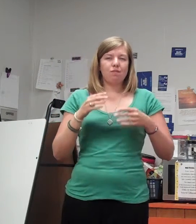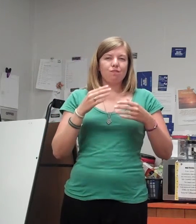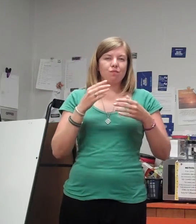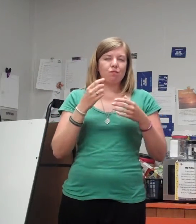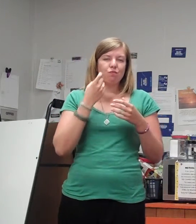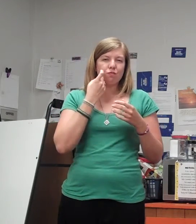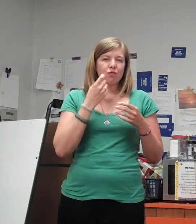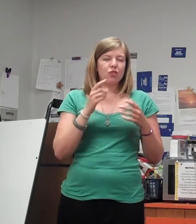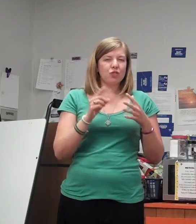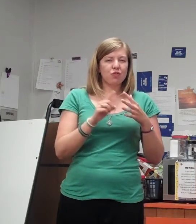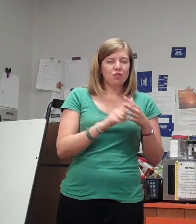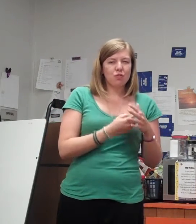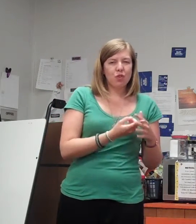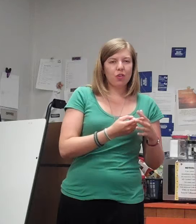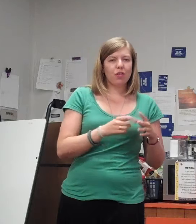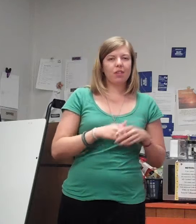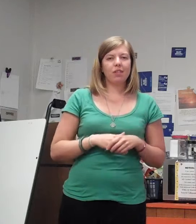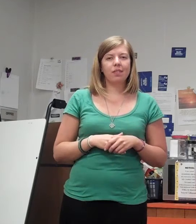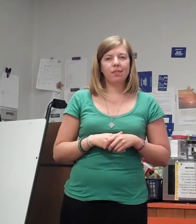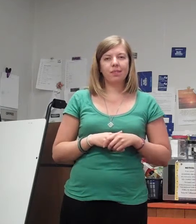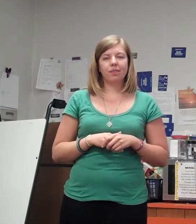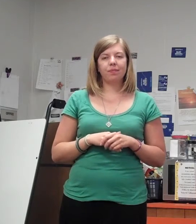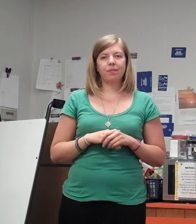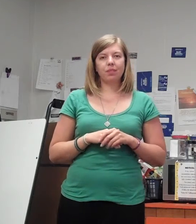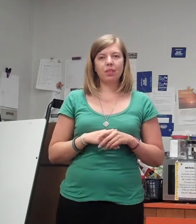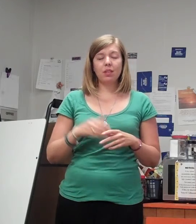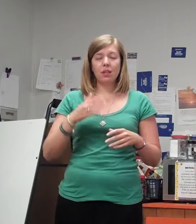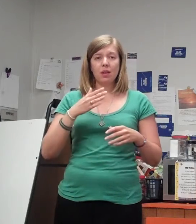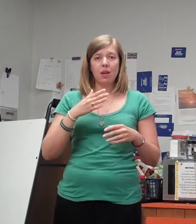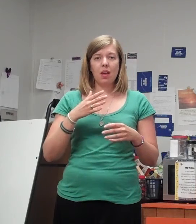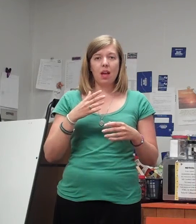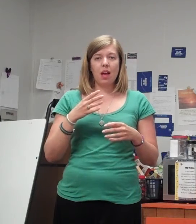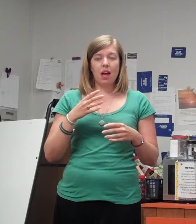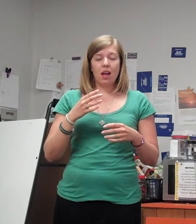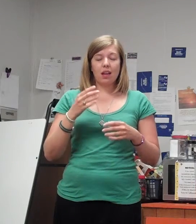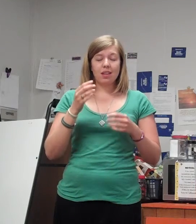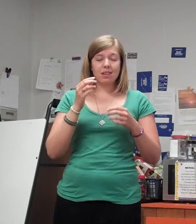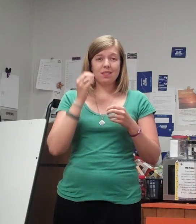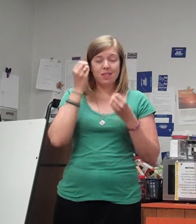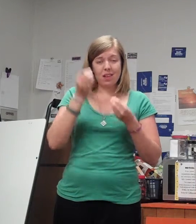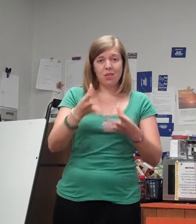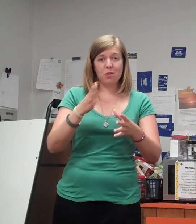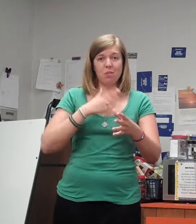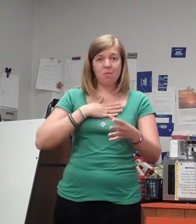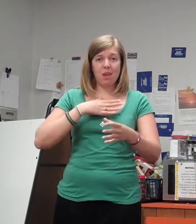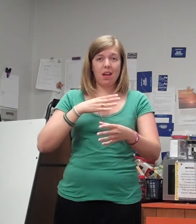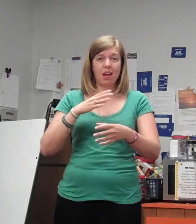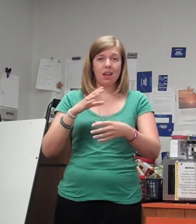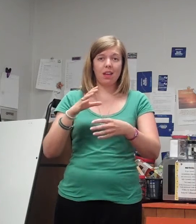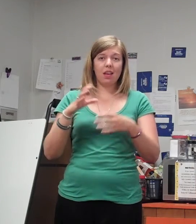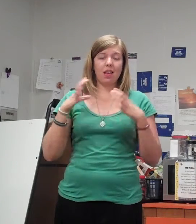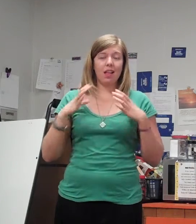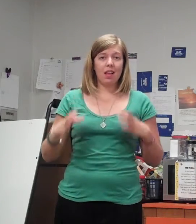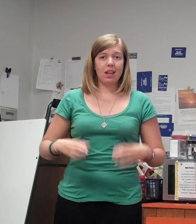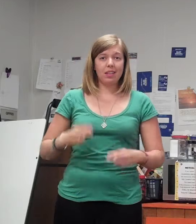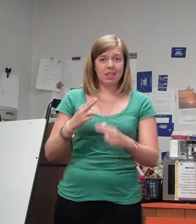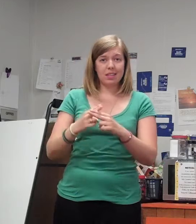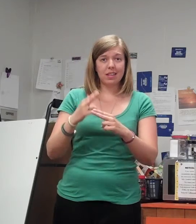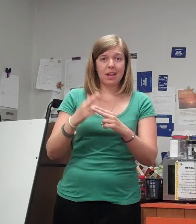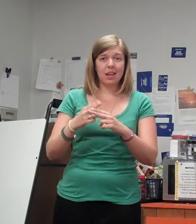reason I can tell you one of my clients' names is because she's proclaimed it to everybody, and she continues to proclaim it, and